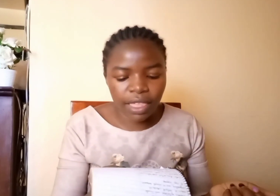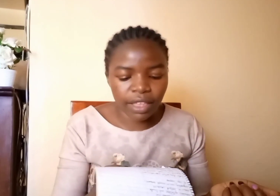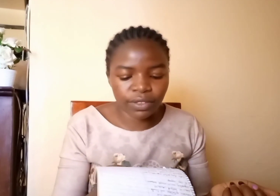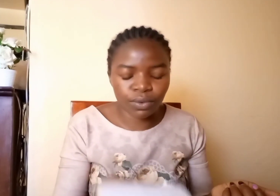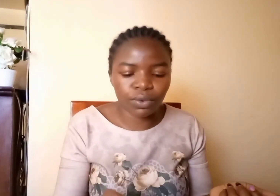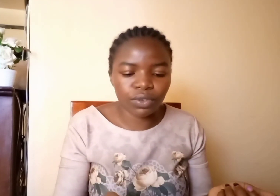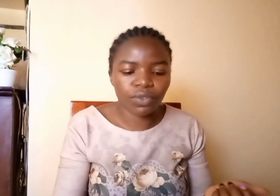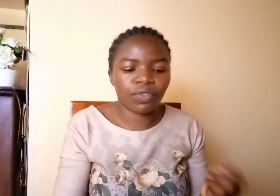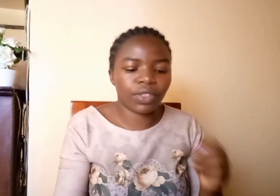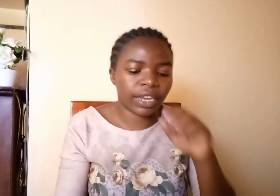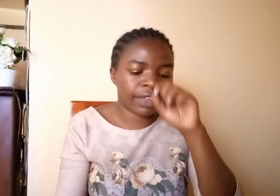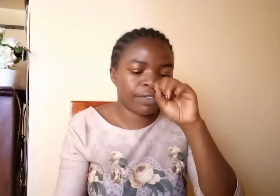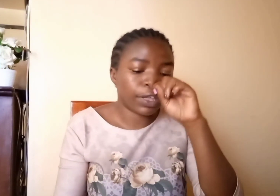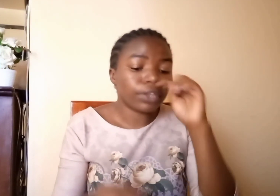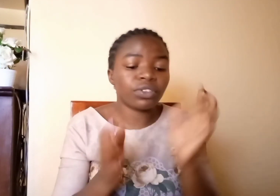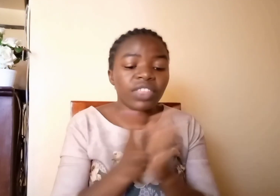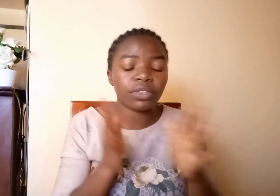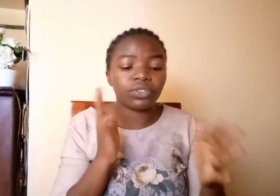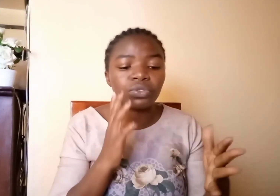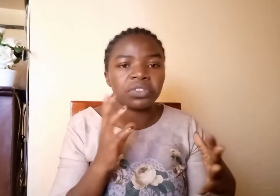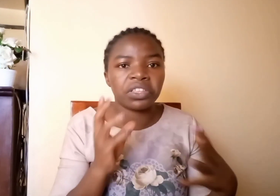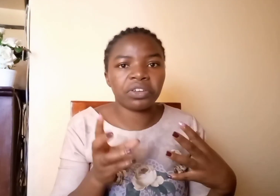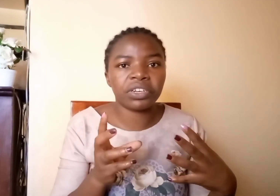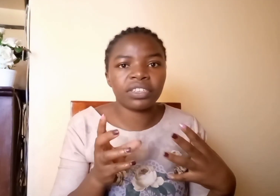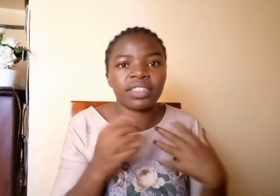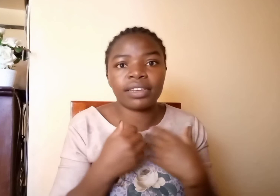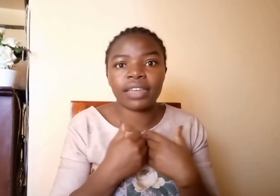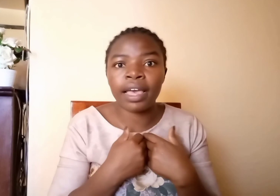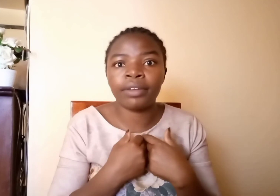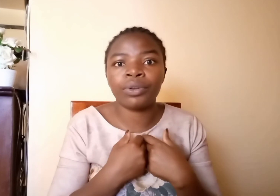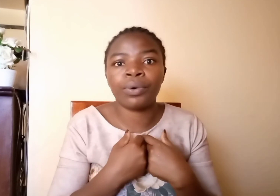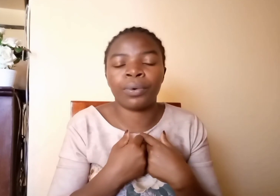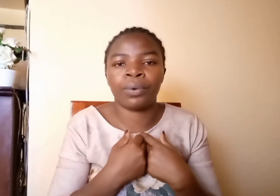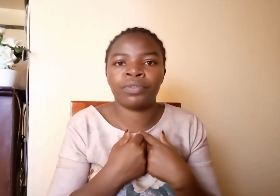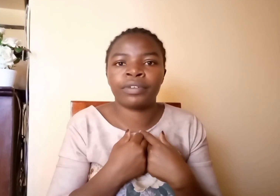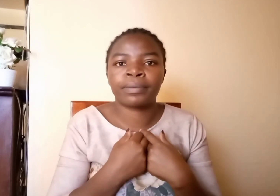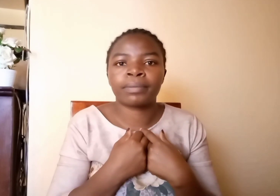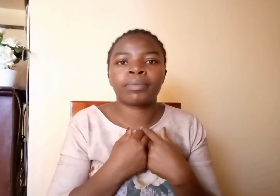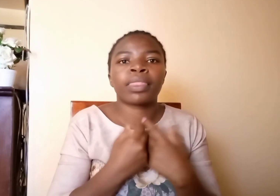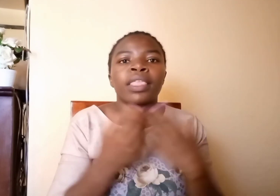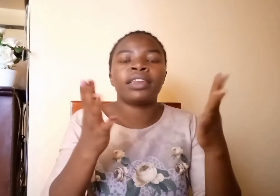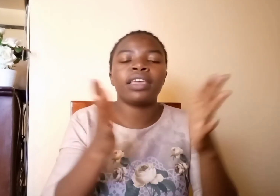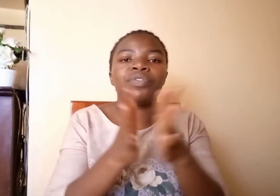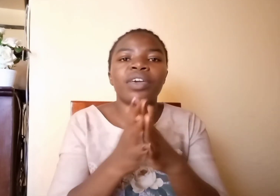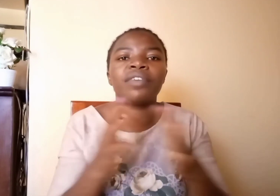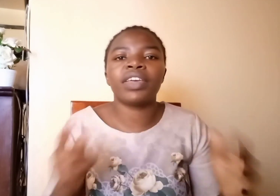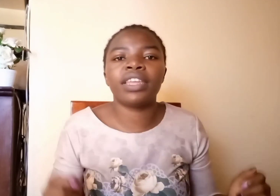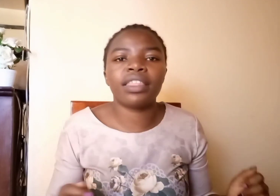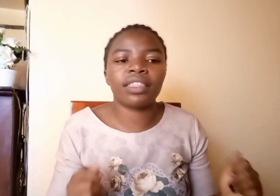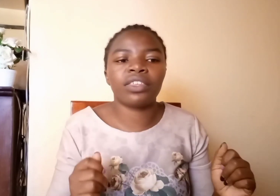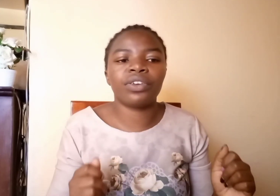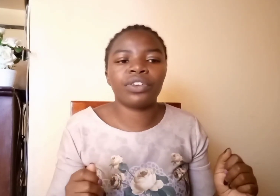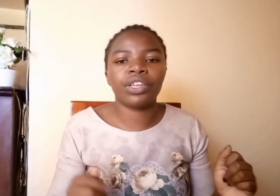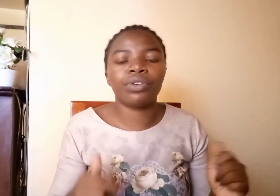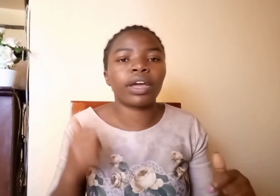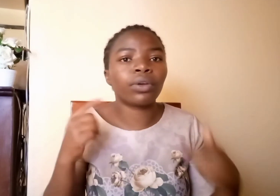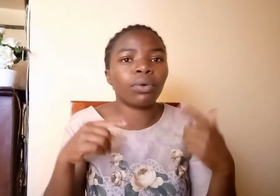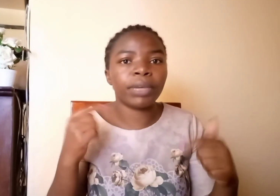other schools for the deaf. So there are those two theories that I know of. And if you have any other theory, you can comment